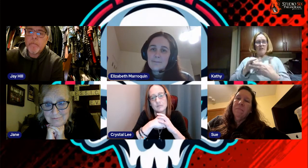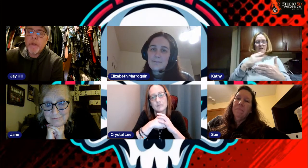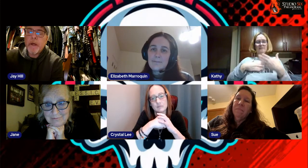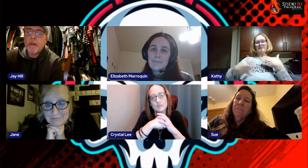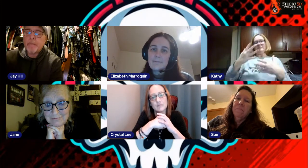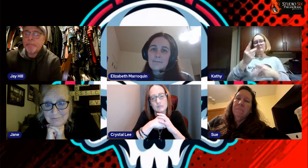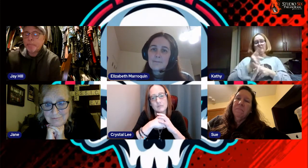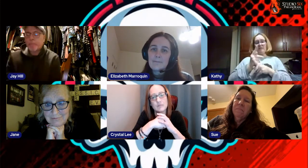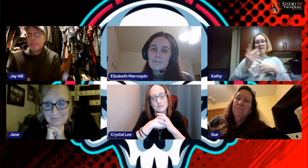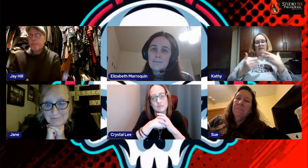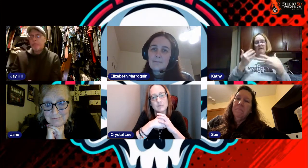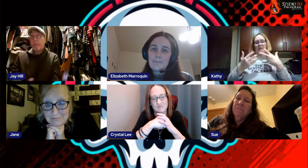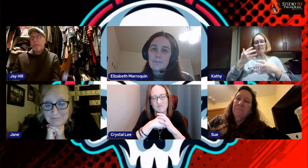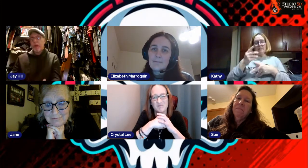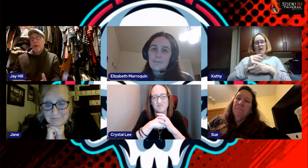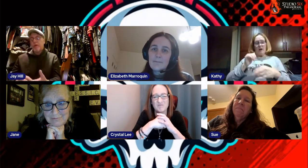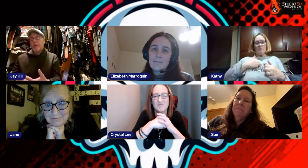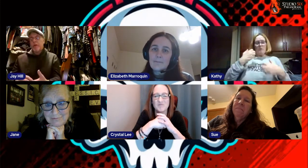But yeah.